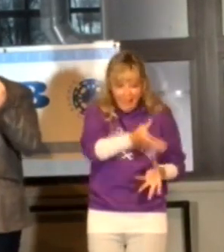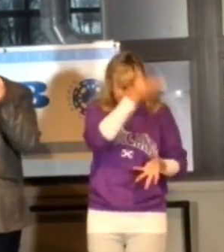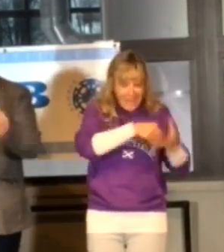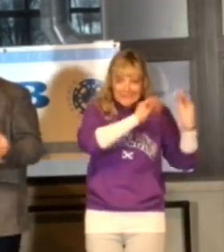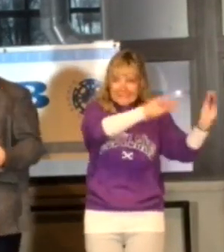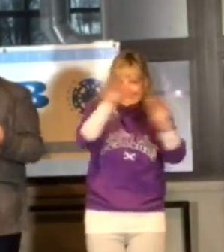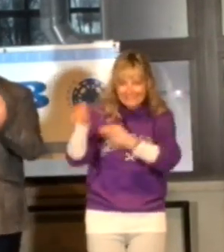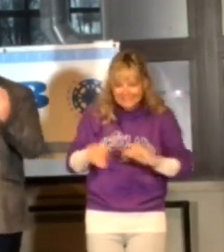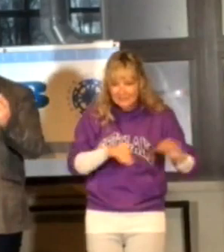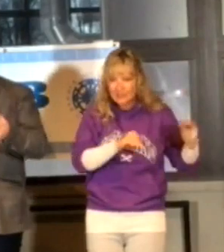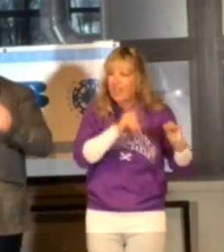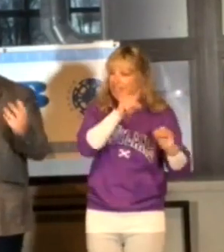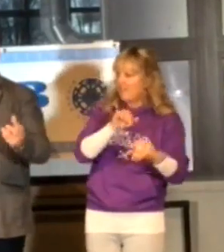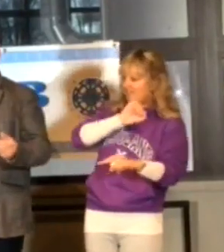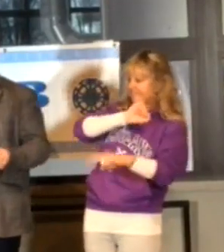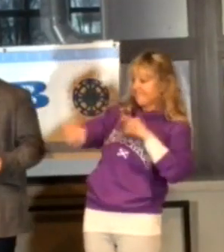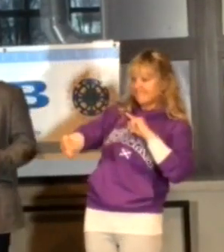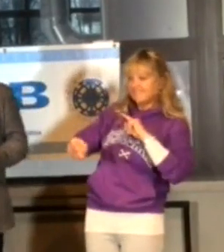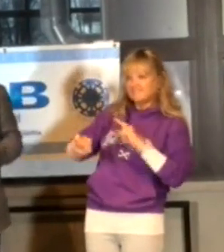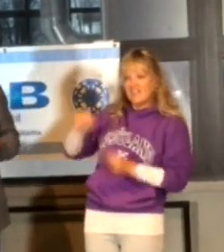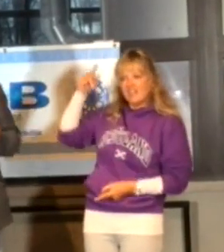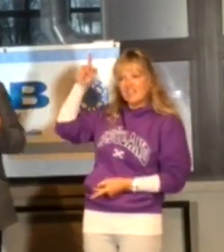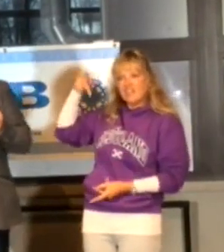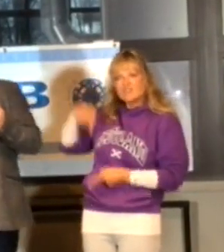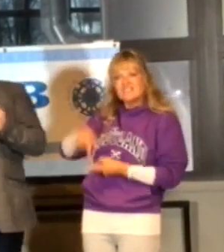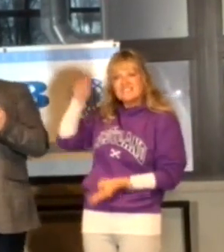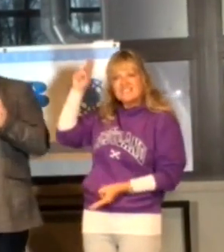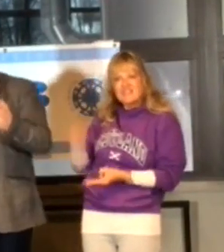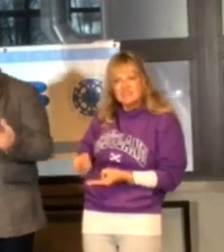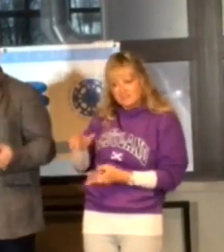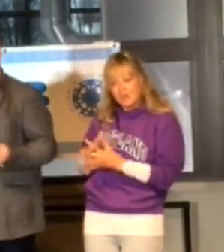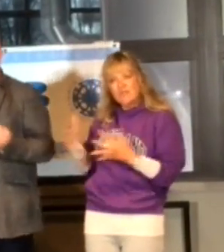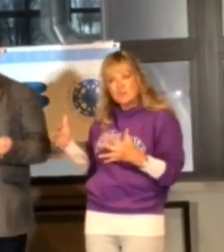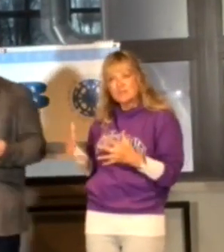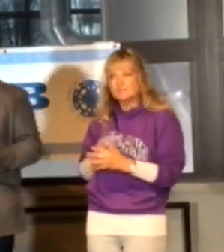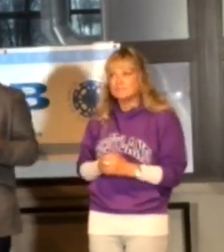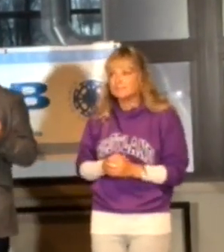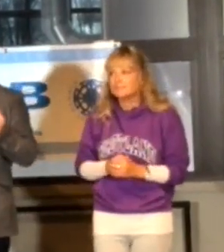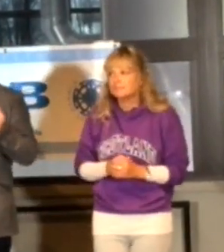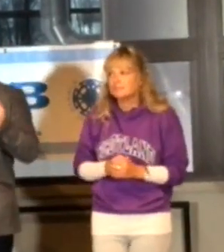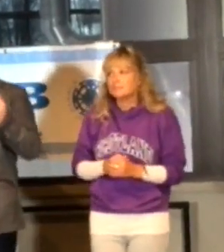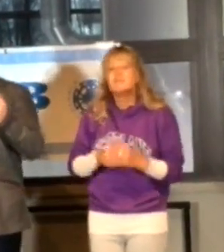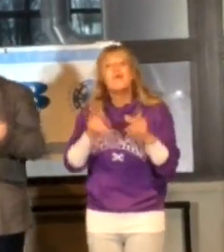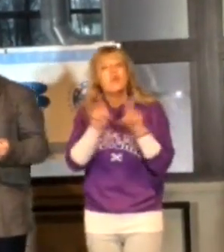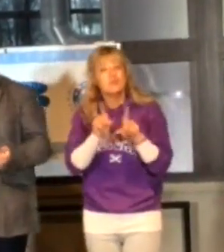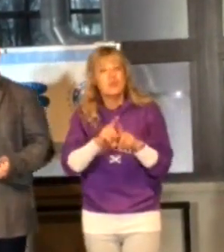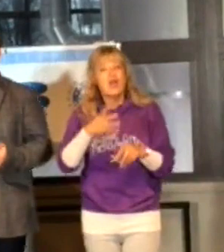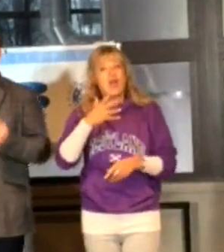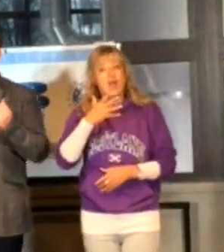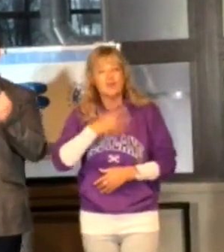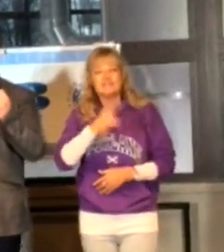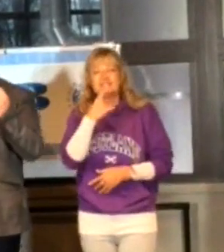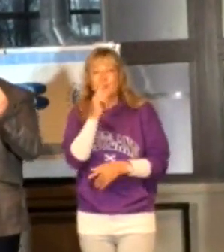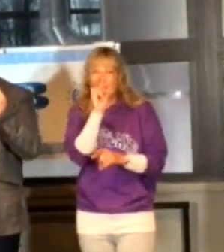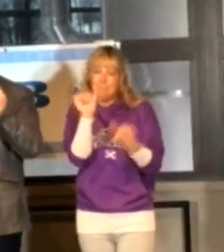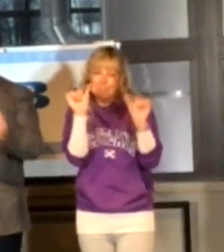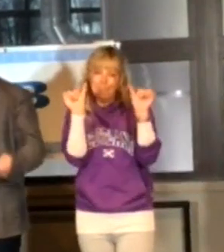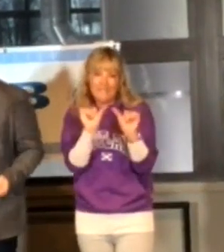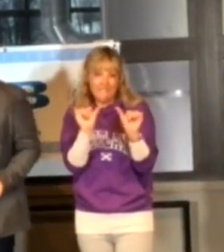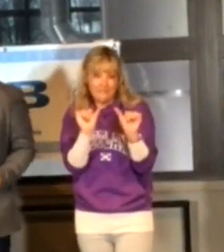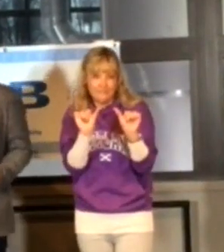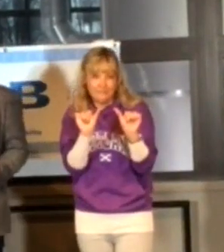of Irish unity to the Irish people. Why don't you just use this platform to send out a short message to the